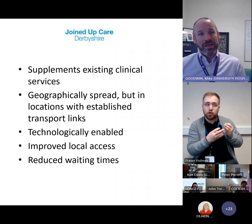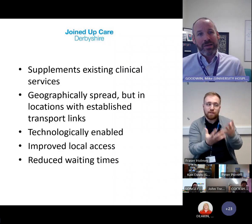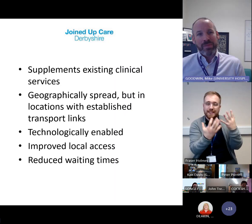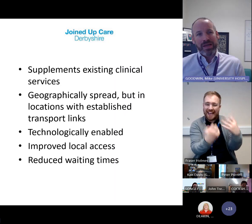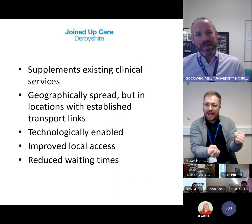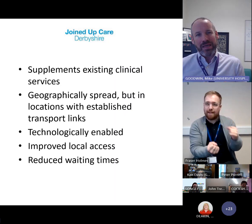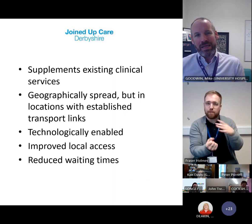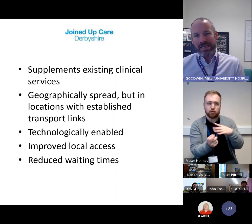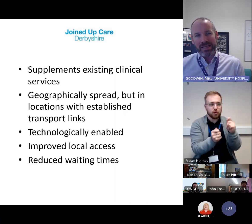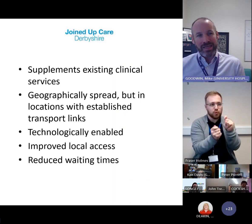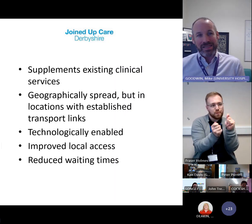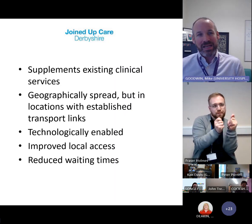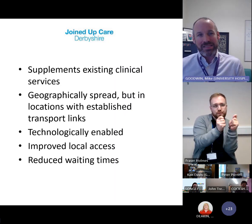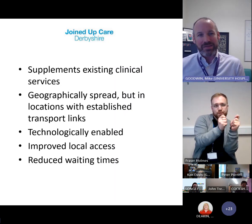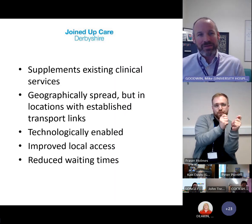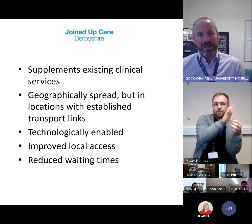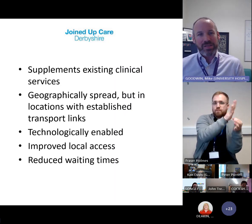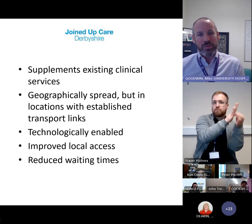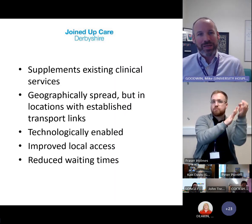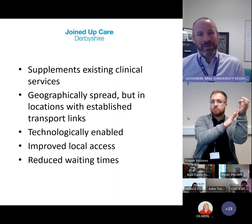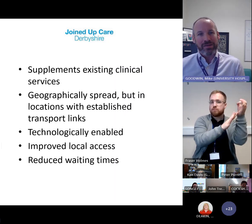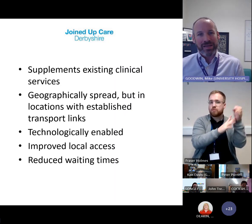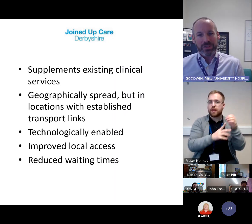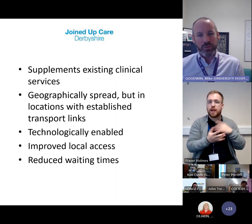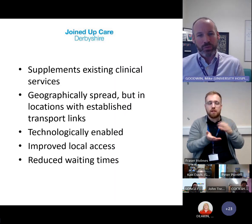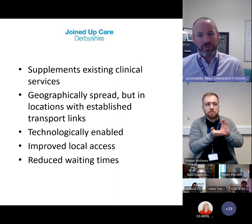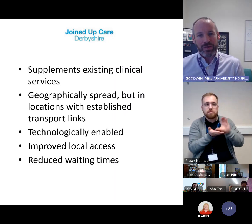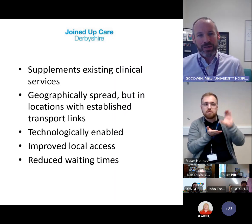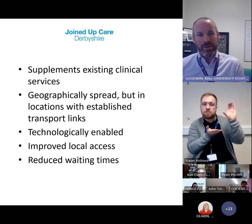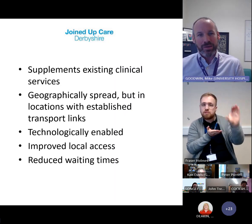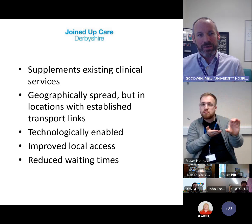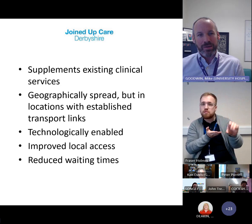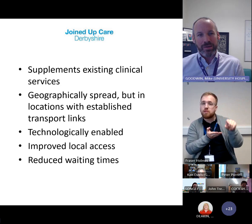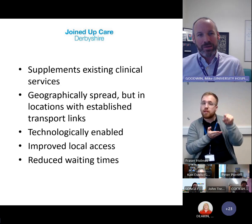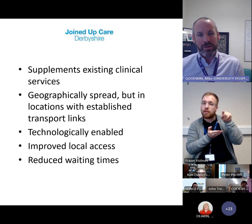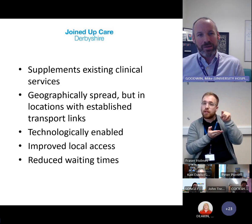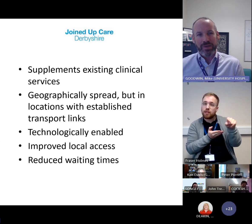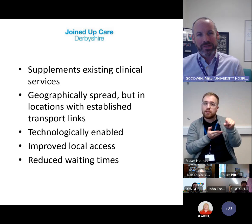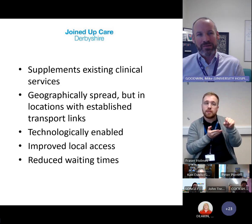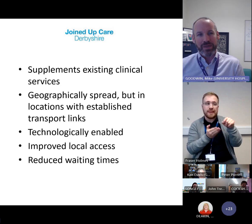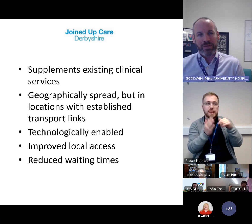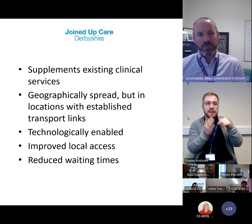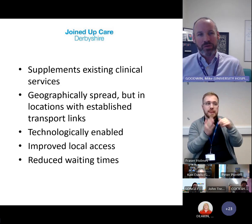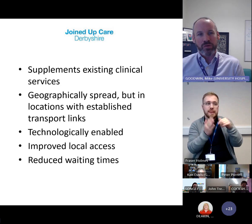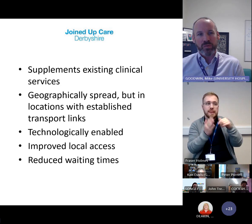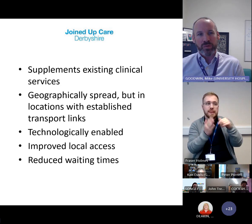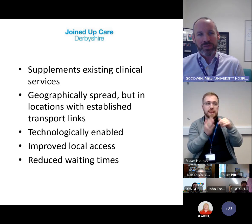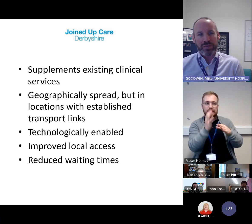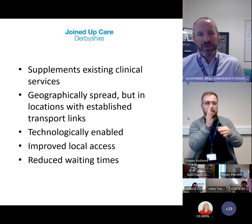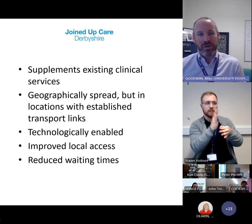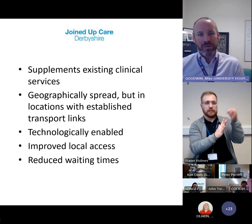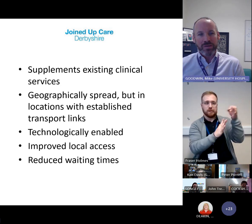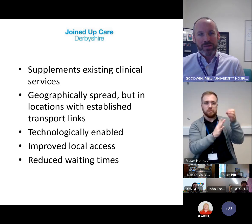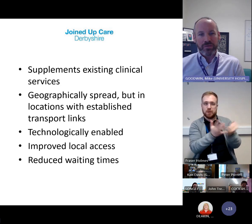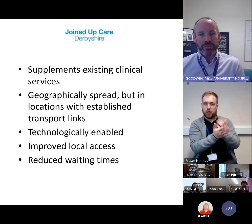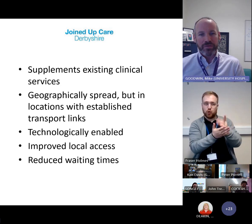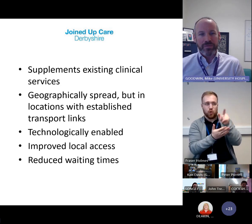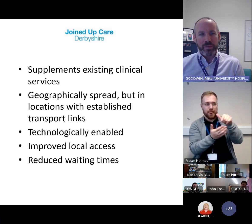as the extensive investment in the actual fabric of the building, and to make sure that those buildings